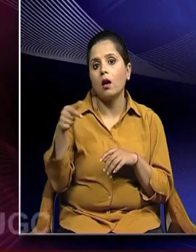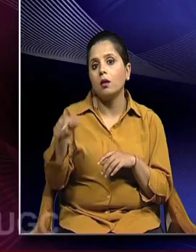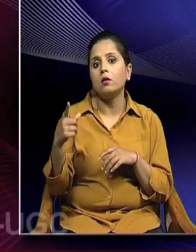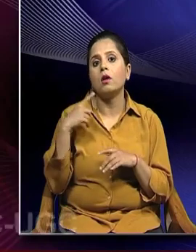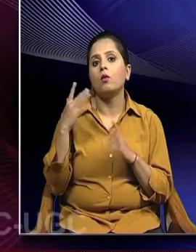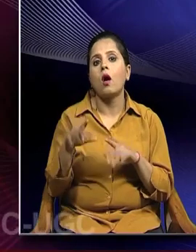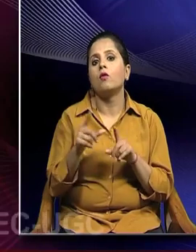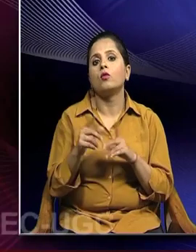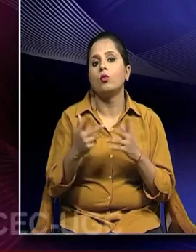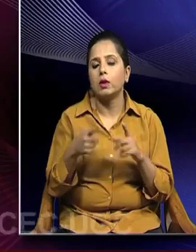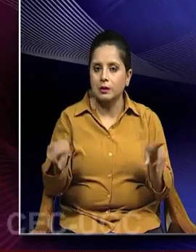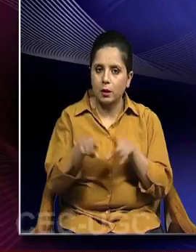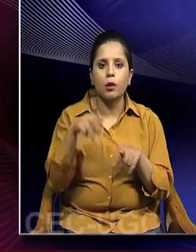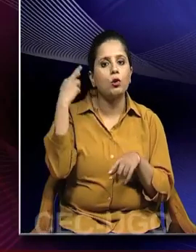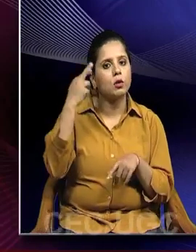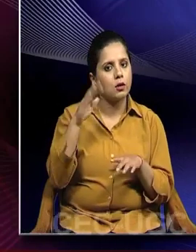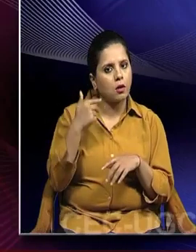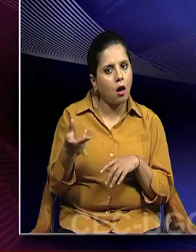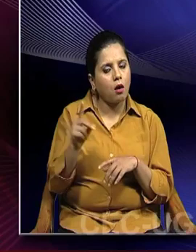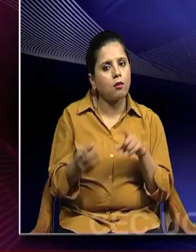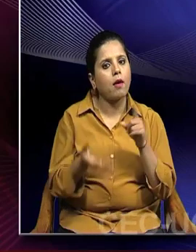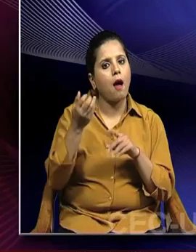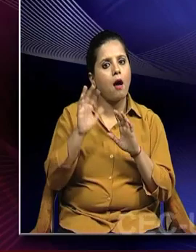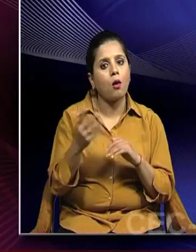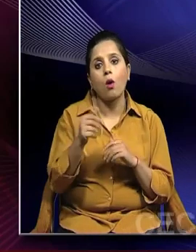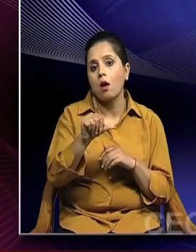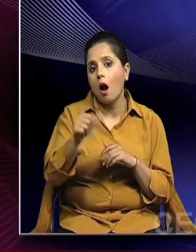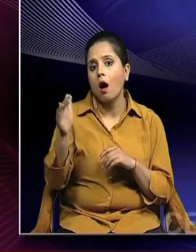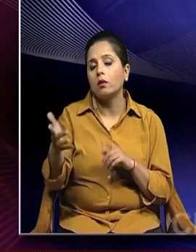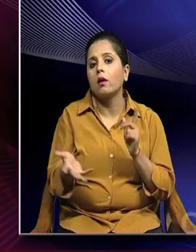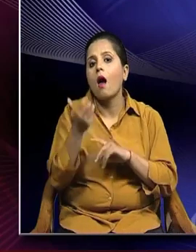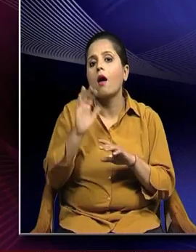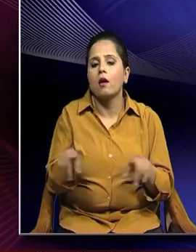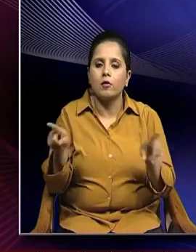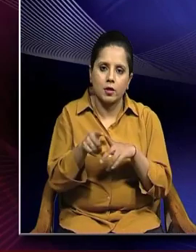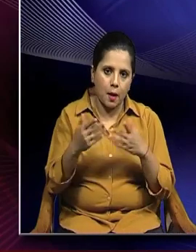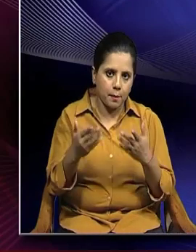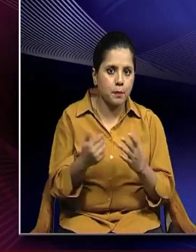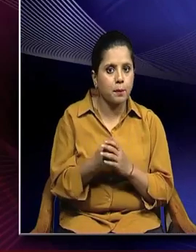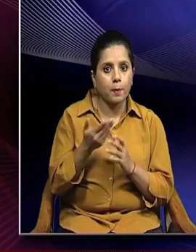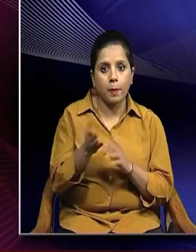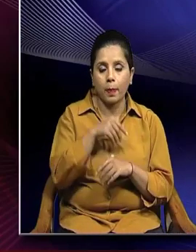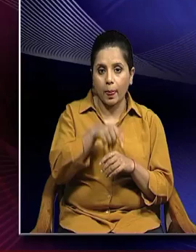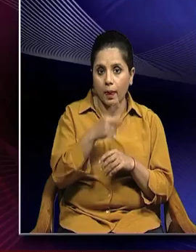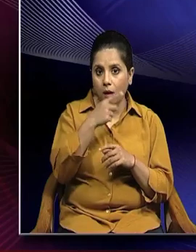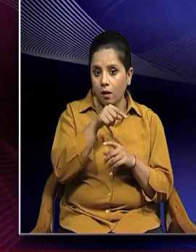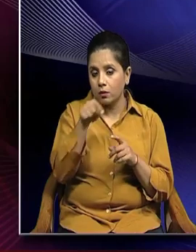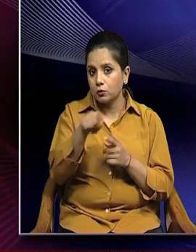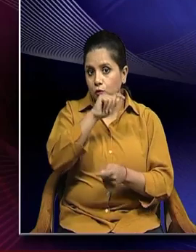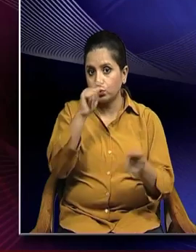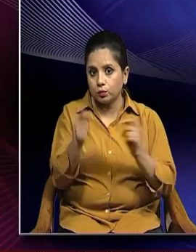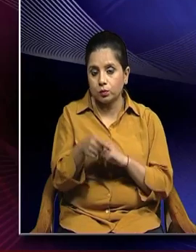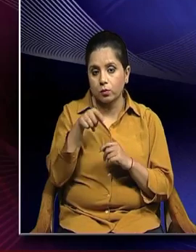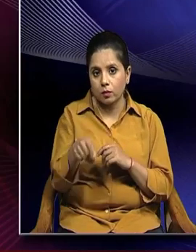been doing, and that is why they keep on getting what others have been getting. So from transactional to